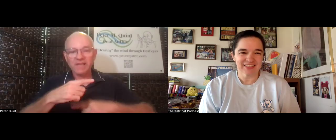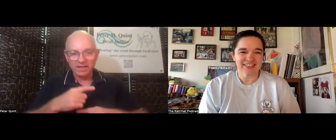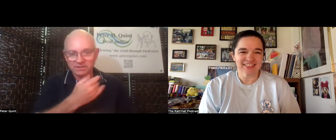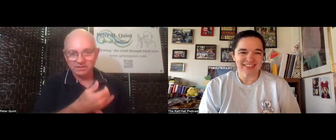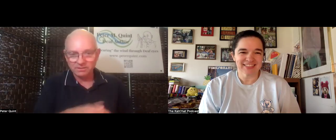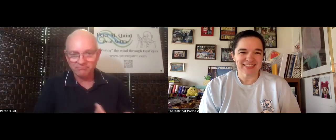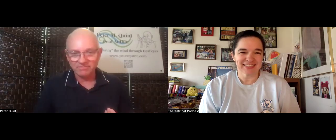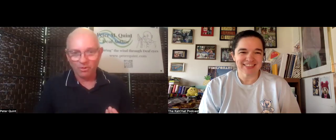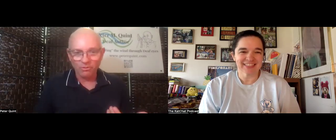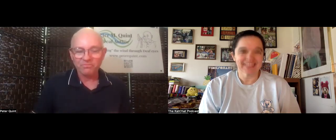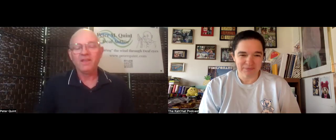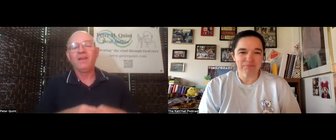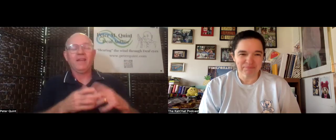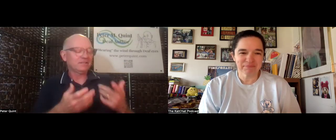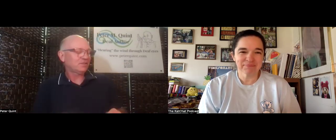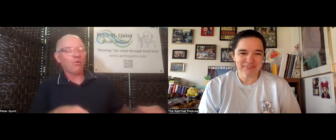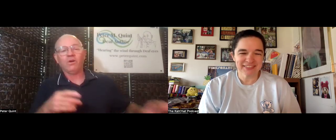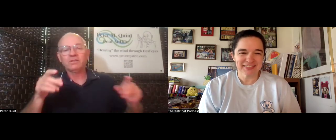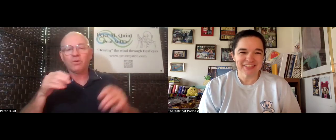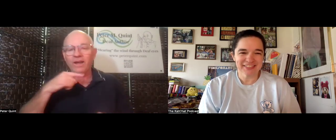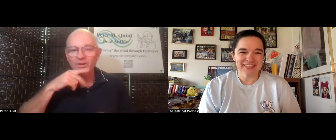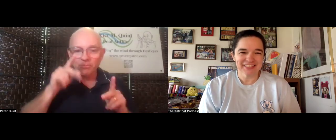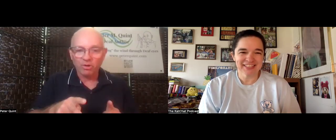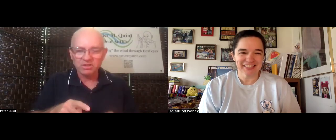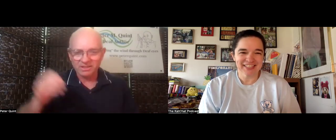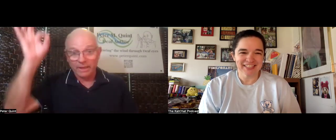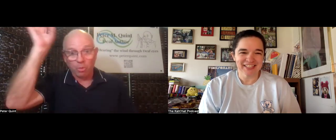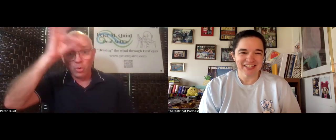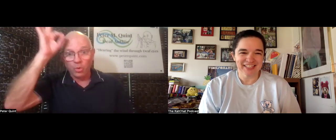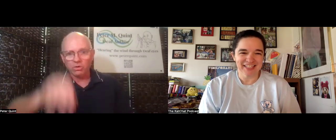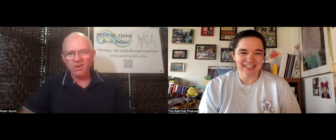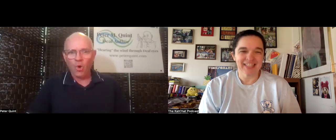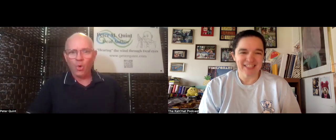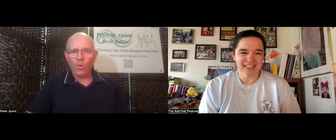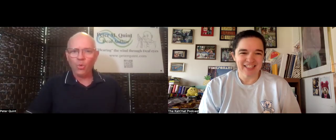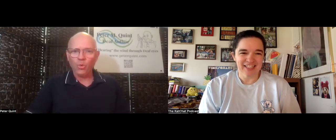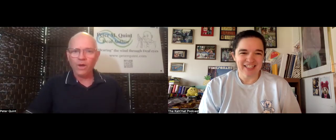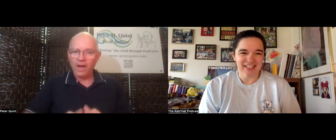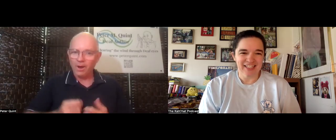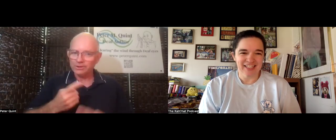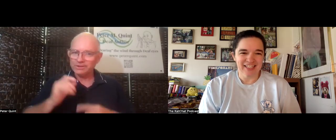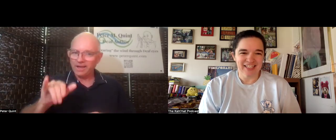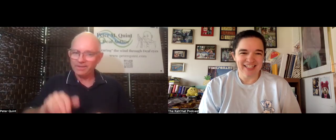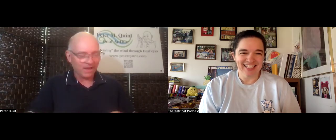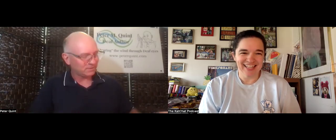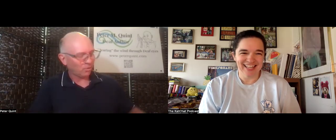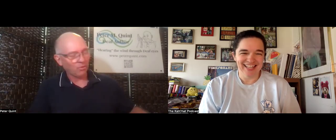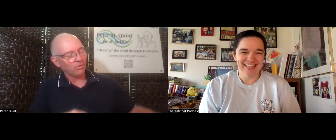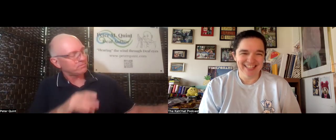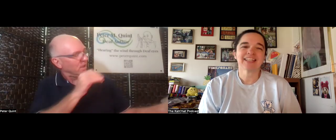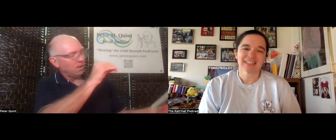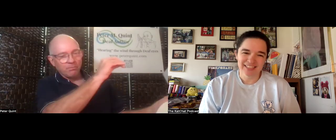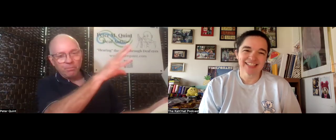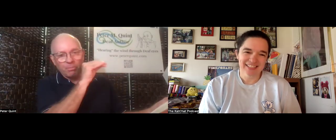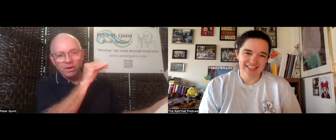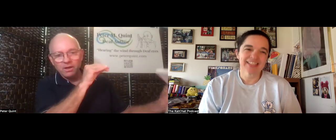she signs, and so a hearing person that, oh, how did she sign that? So